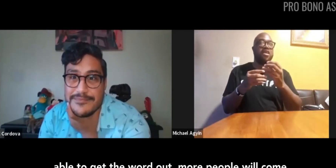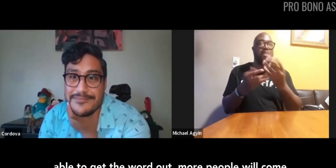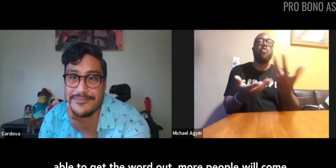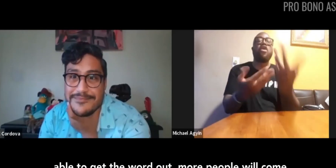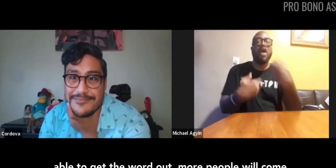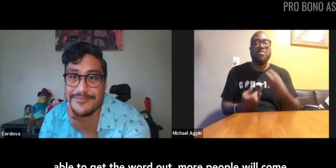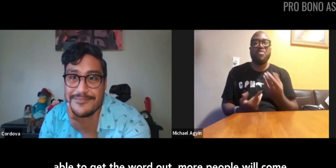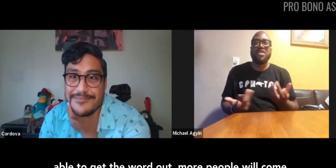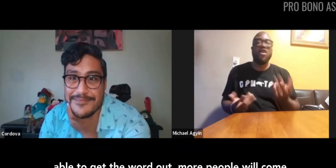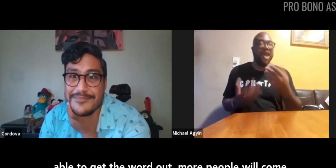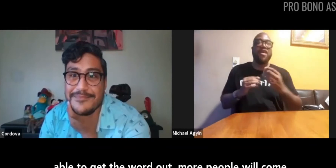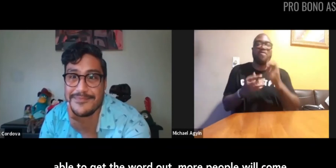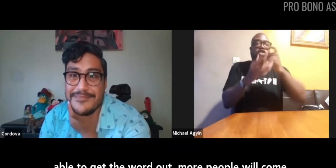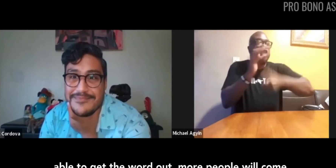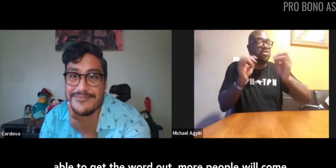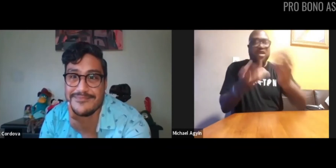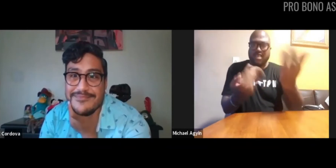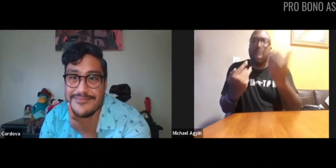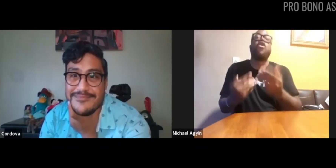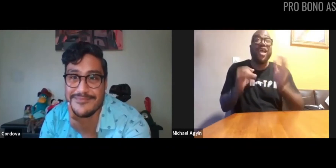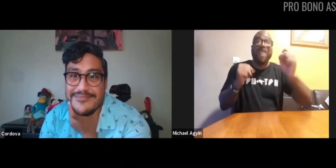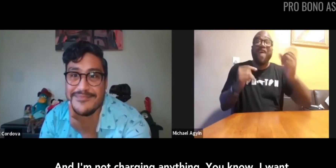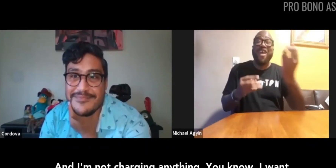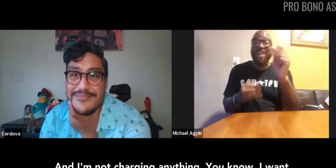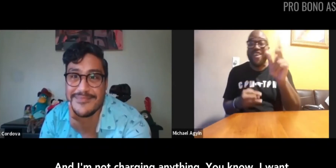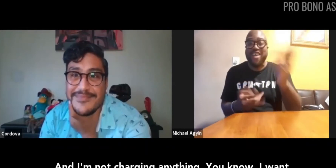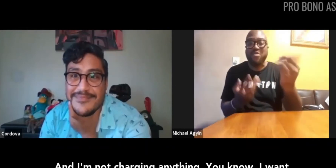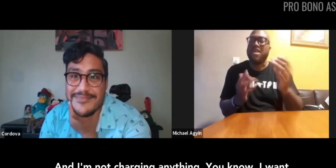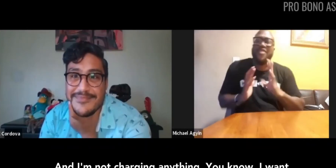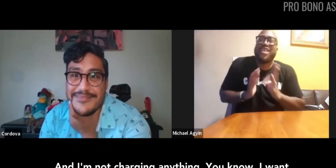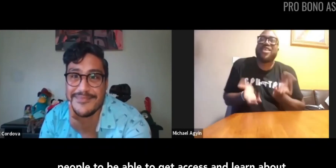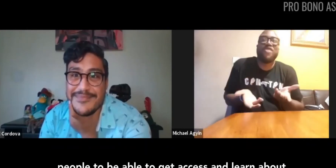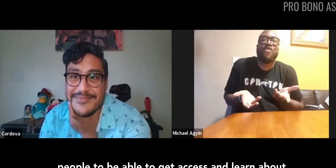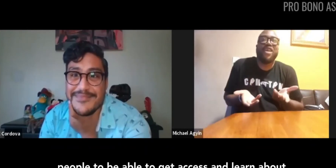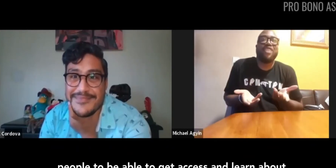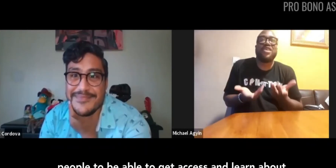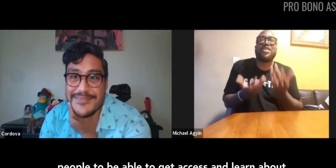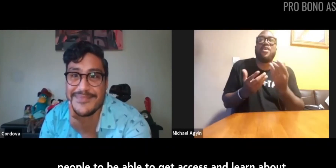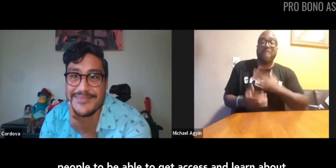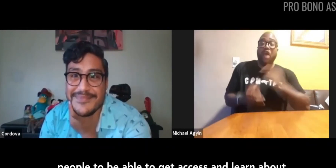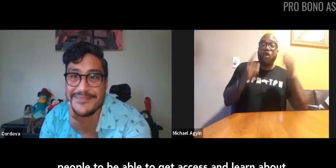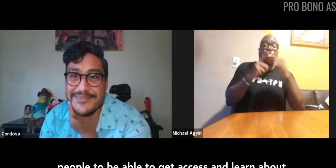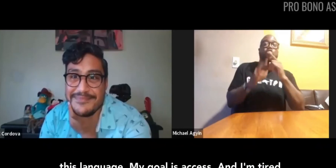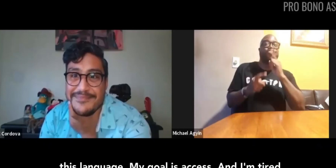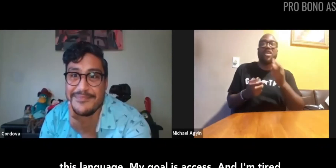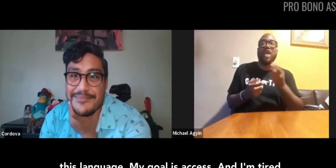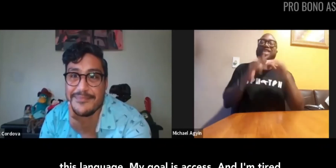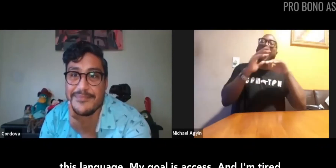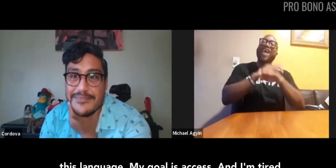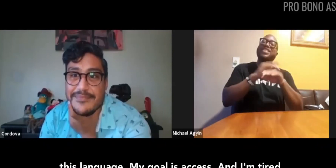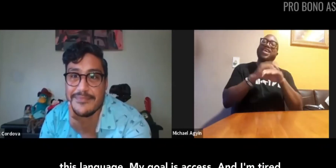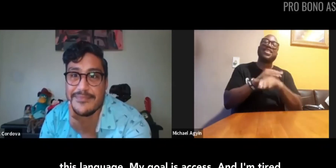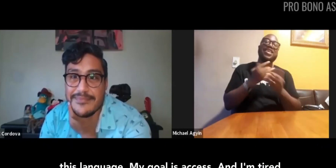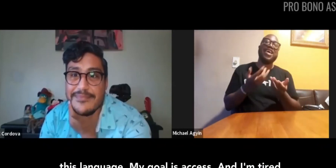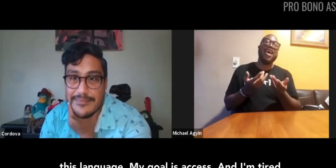out, more people will come. And I'm not charging anything. I want people to be able to get access and learn about this language.